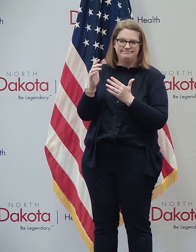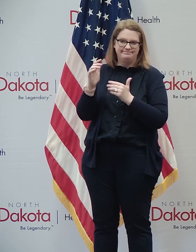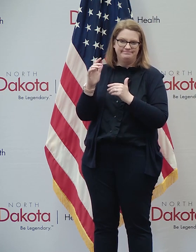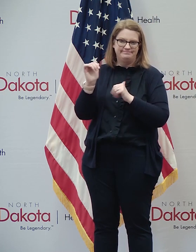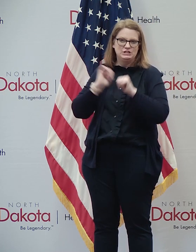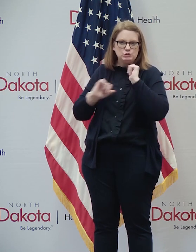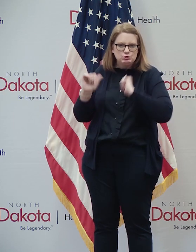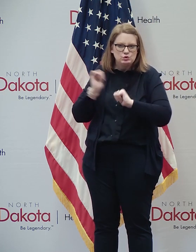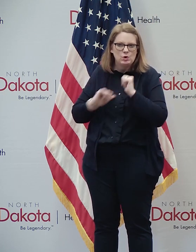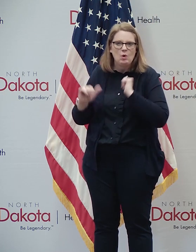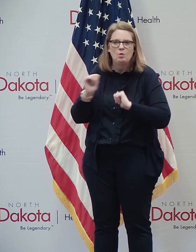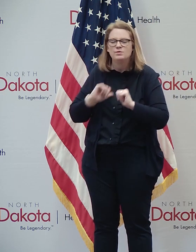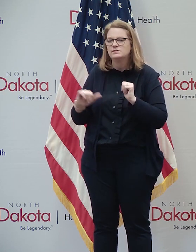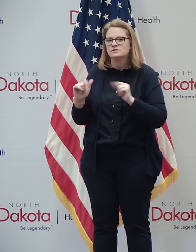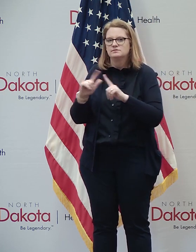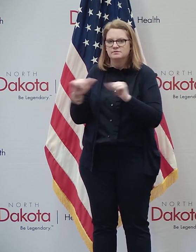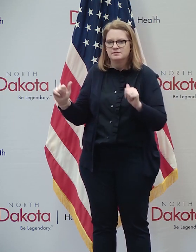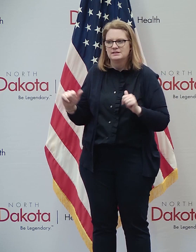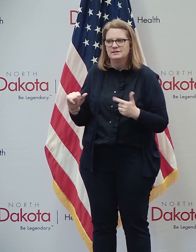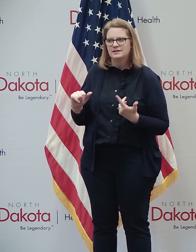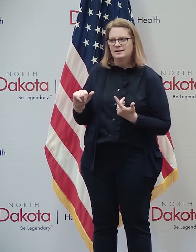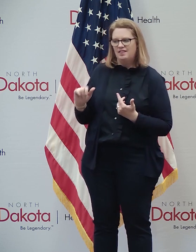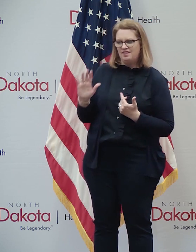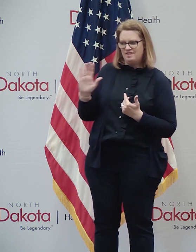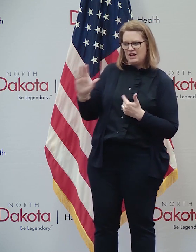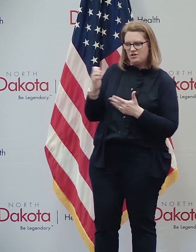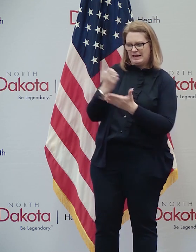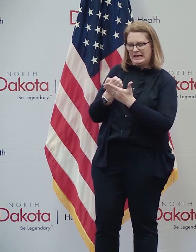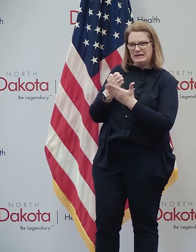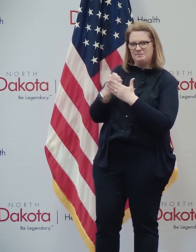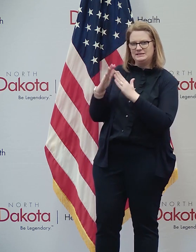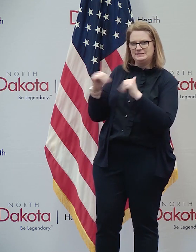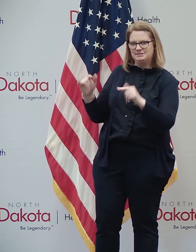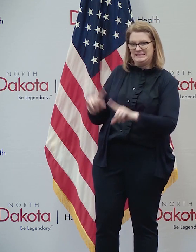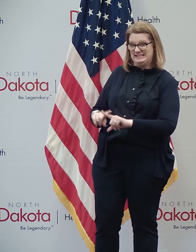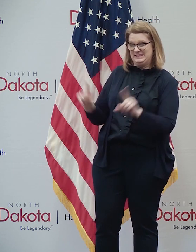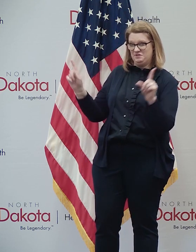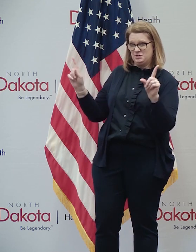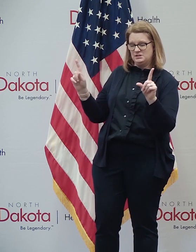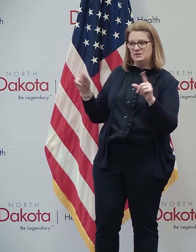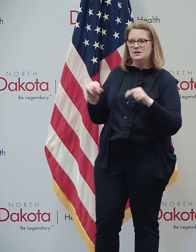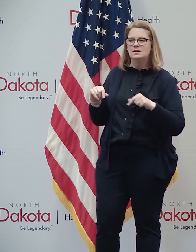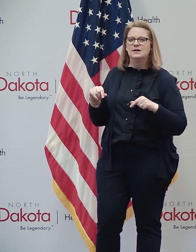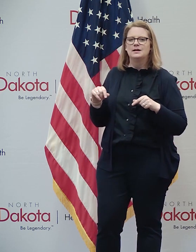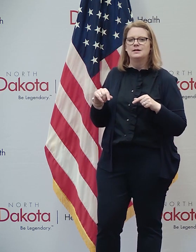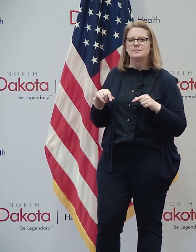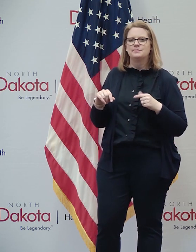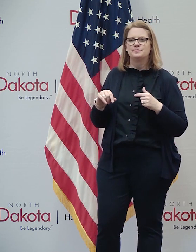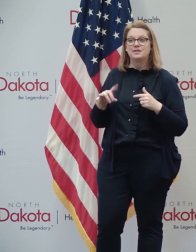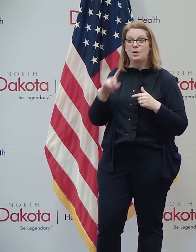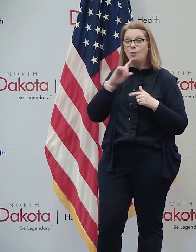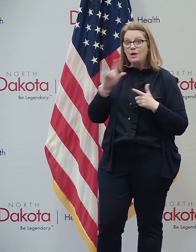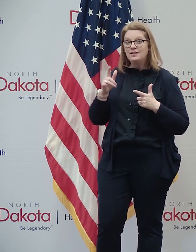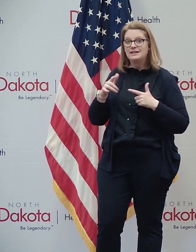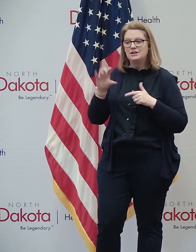special circumstances there. These large events like that where they've prepaid dollars